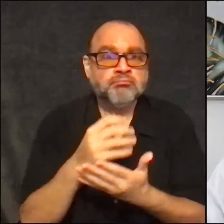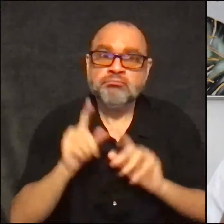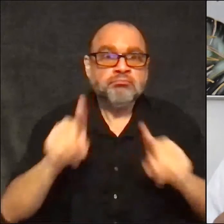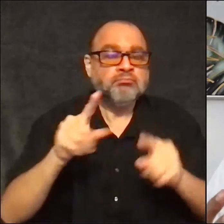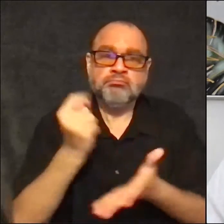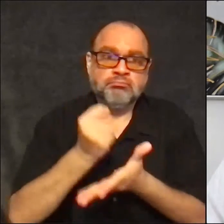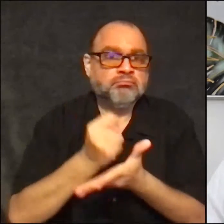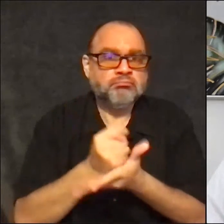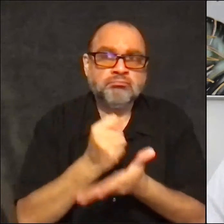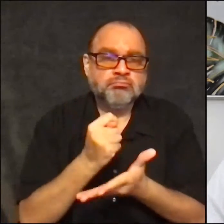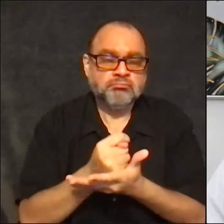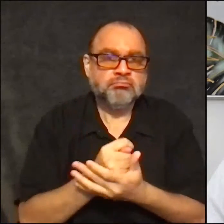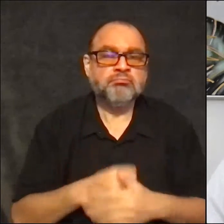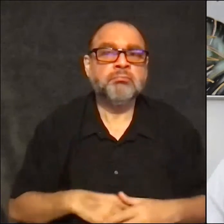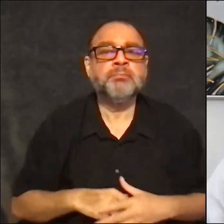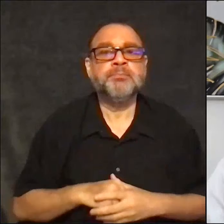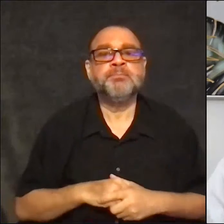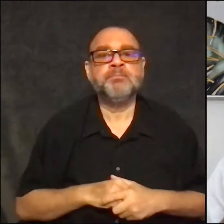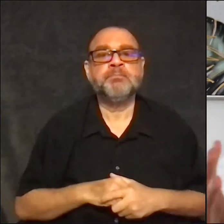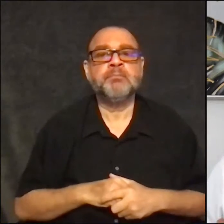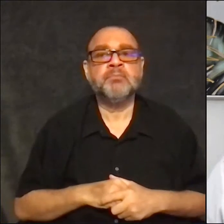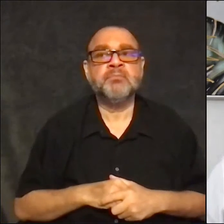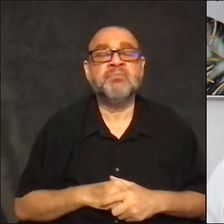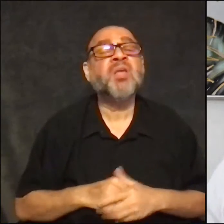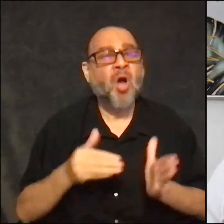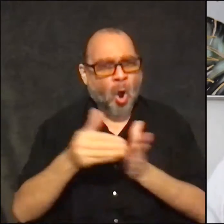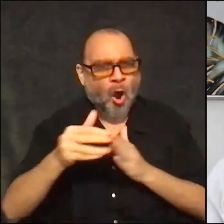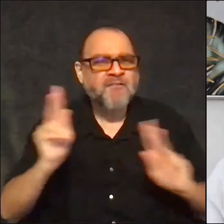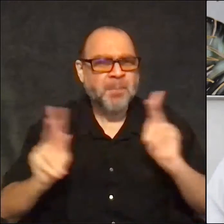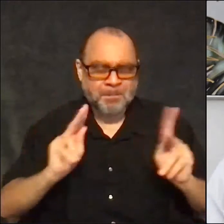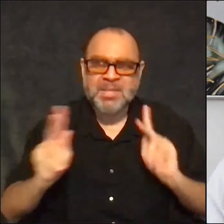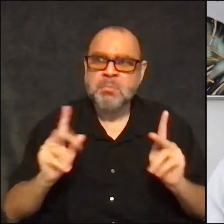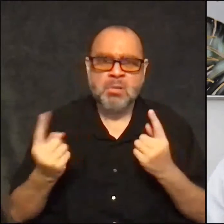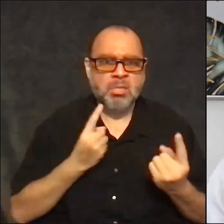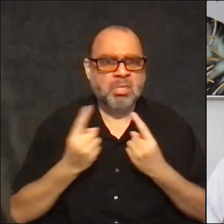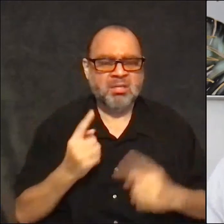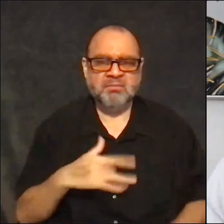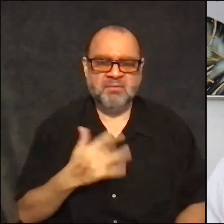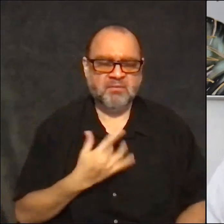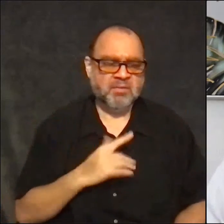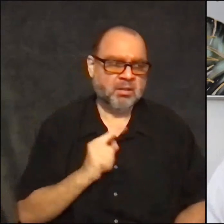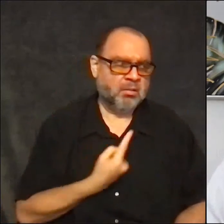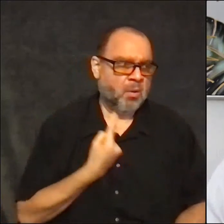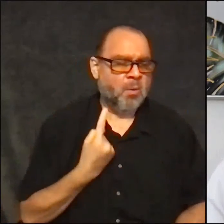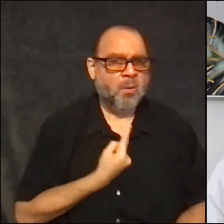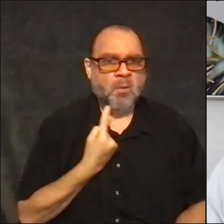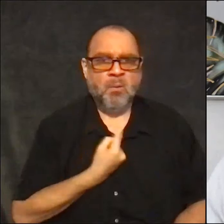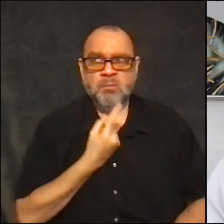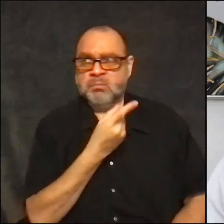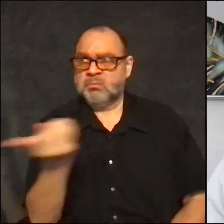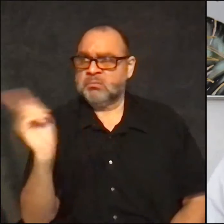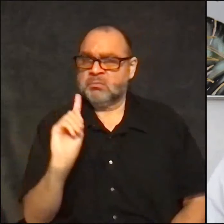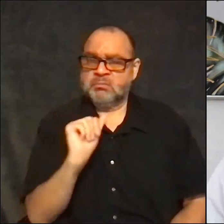like they are alone in life, and that no one can reach them and no one can understand them. If you're having